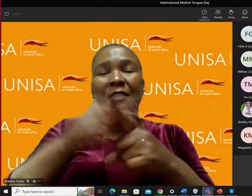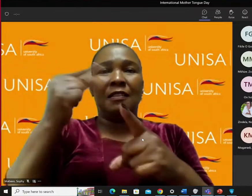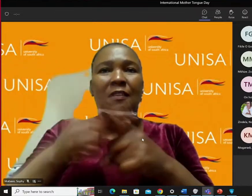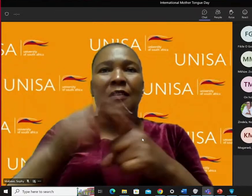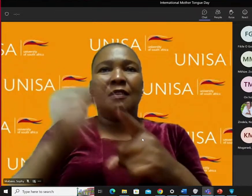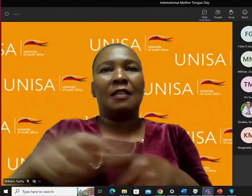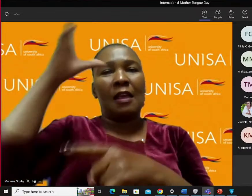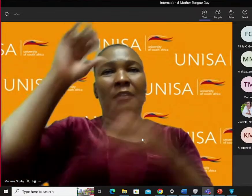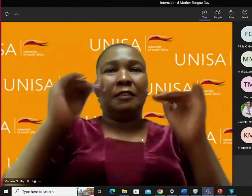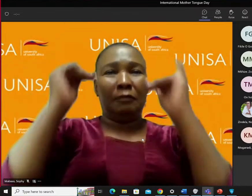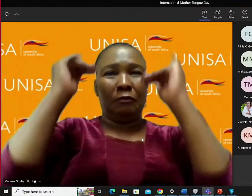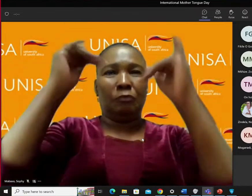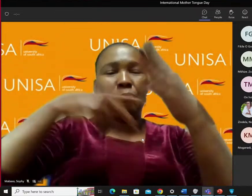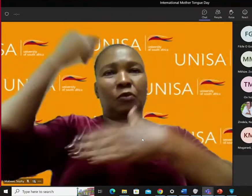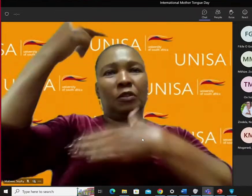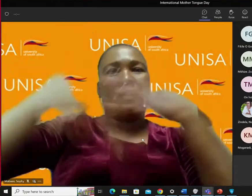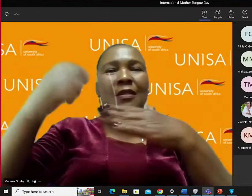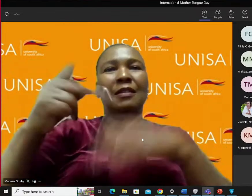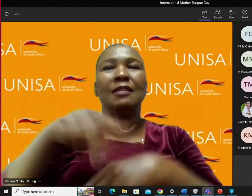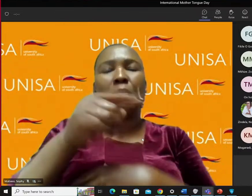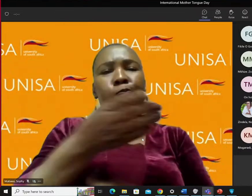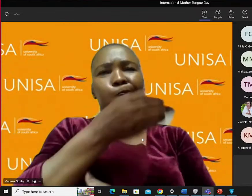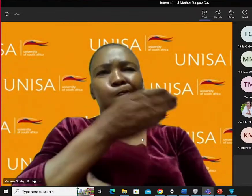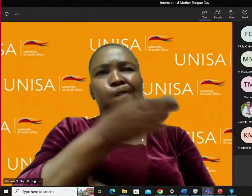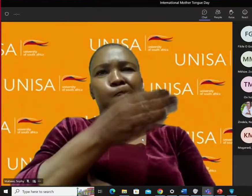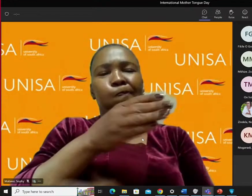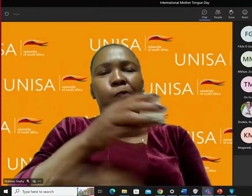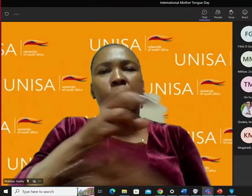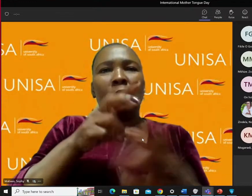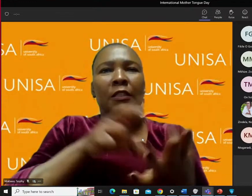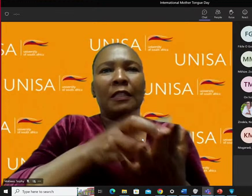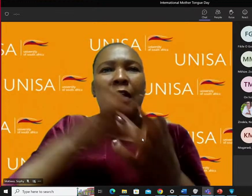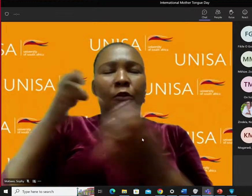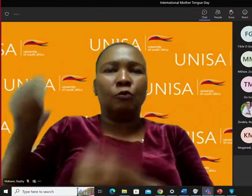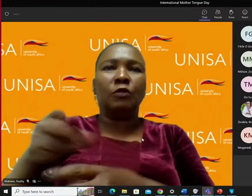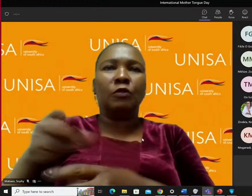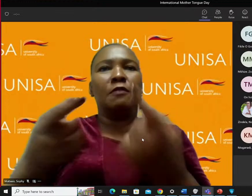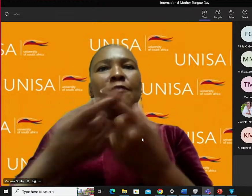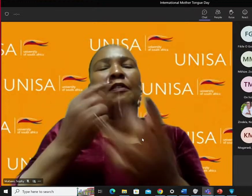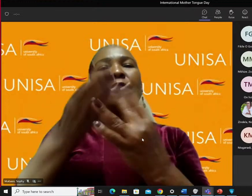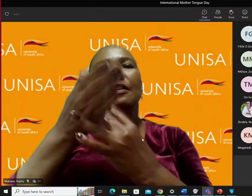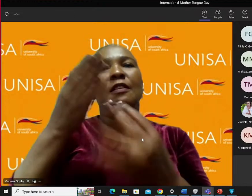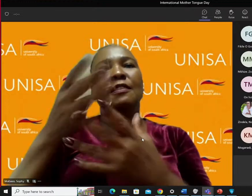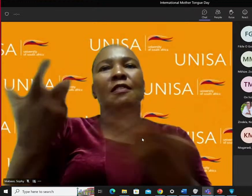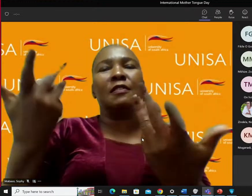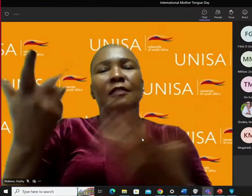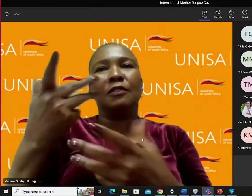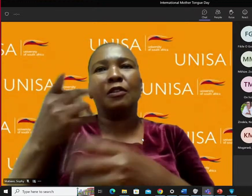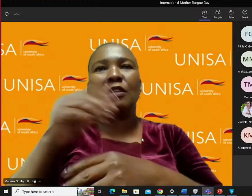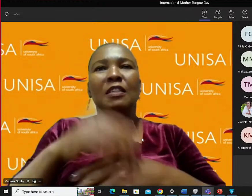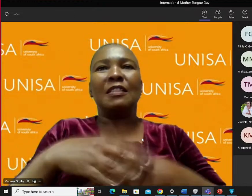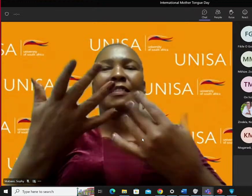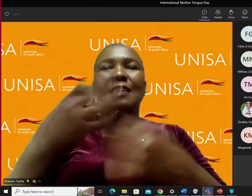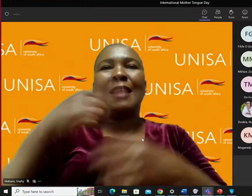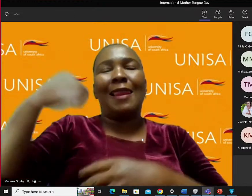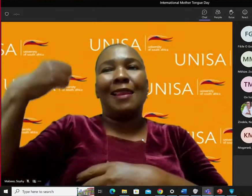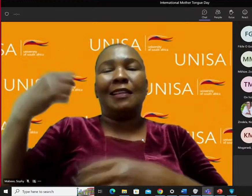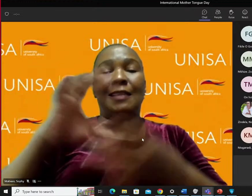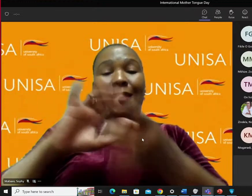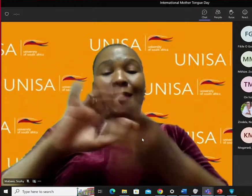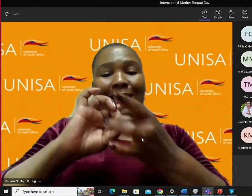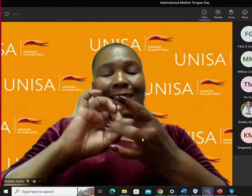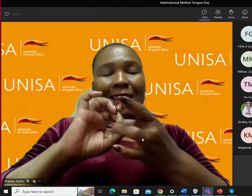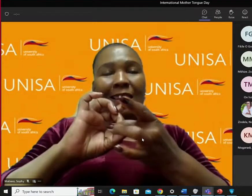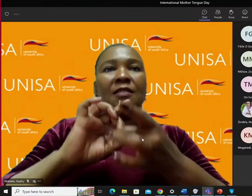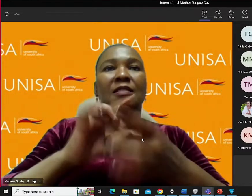WordNet project are freely available for download via the SADiLaR repository, and again, the links to this are in my